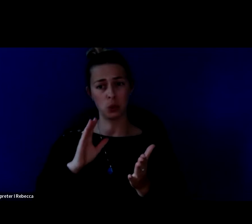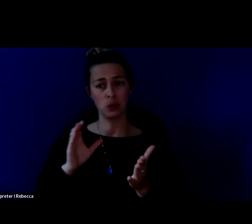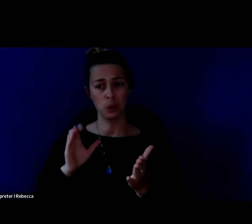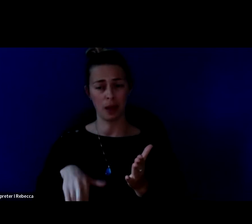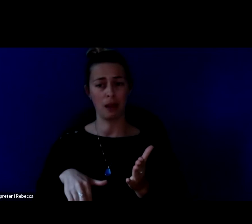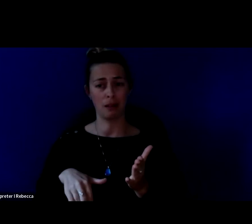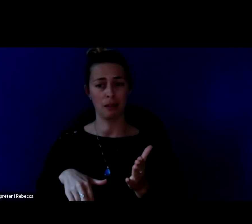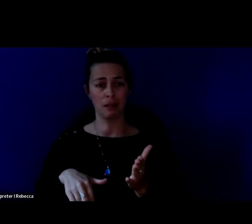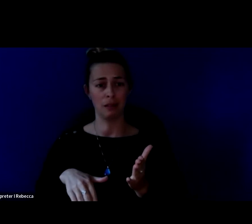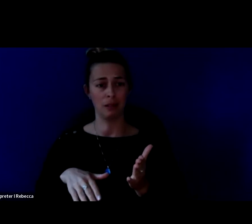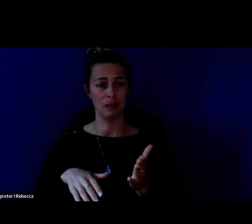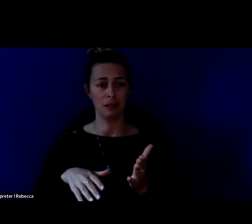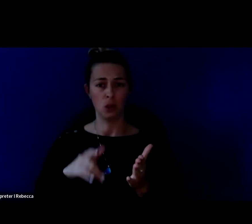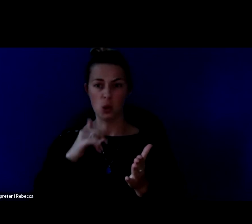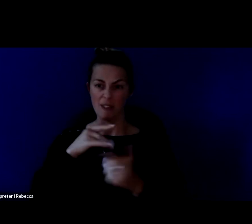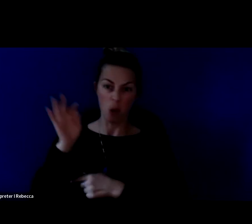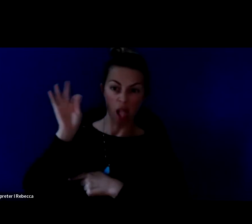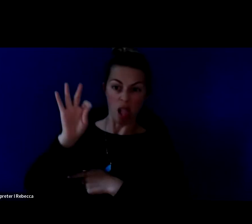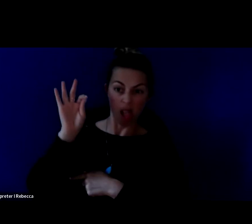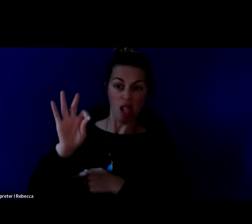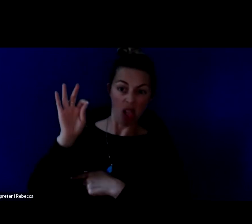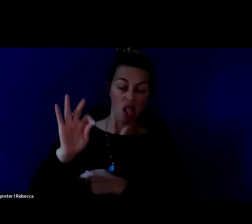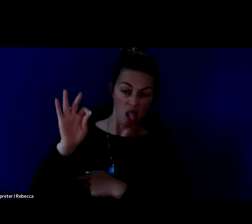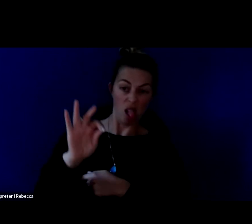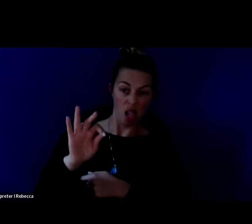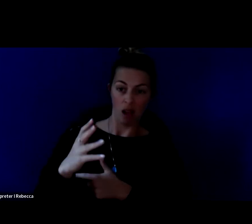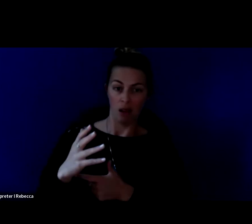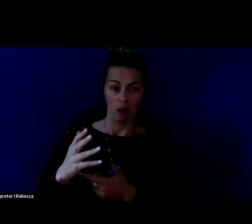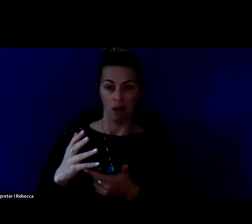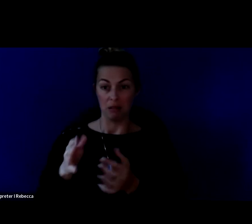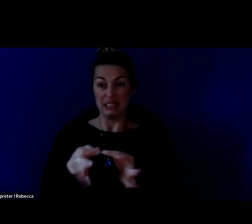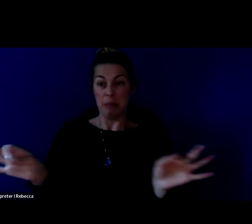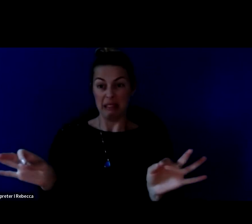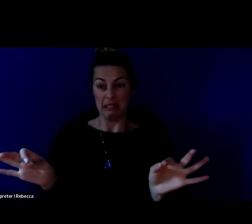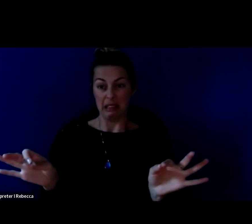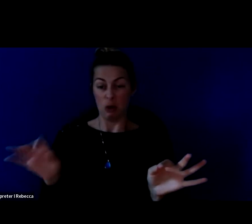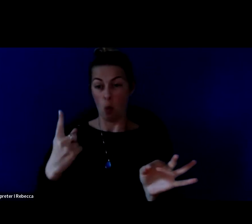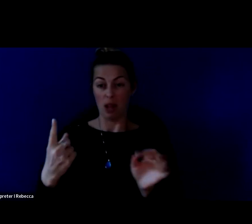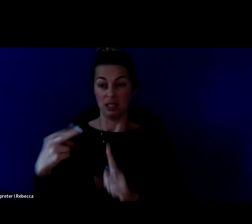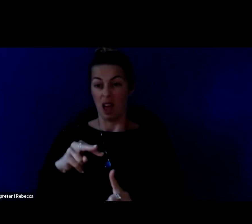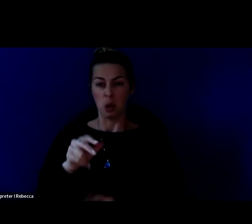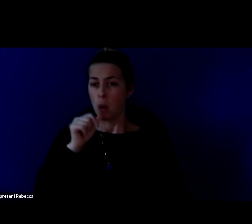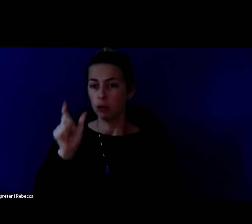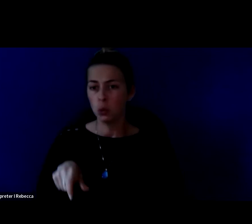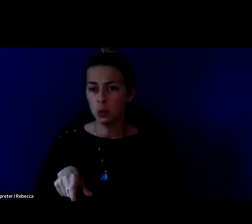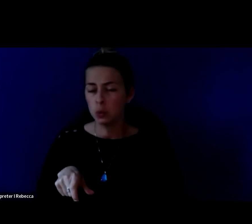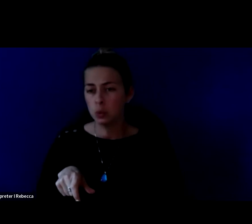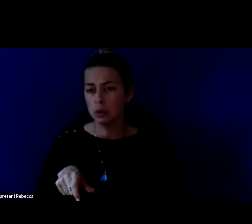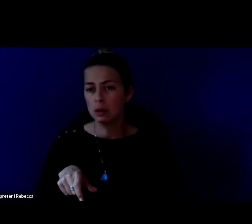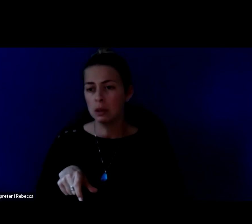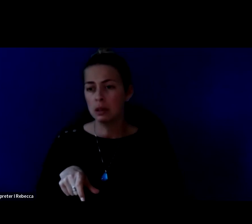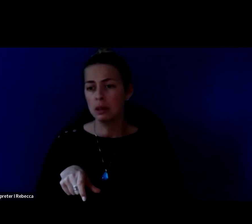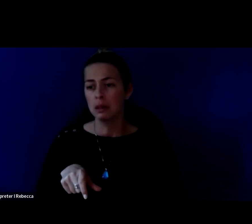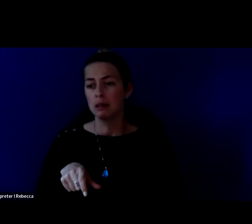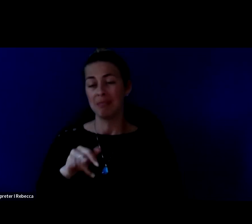have to necessarily indoctrinate with this, you know, sort of simplistic business. And you can maybe the